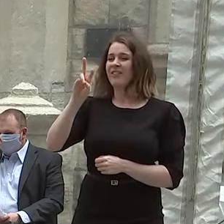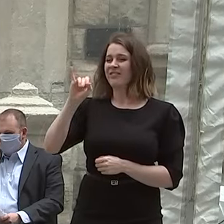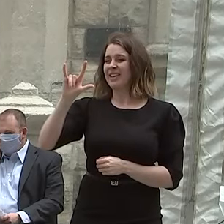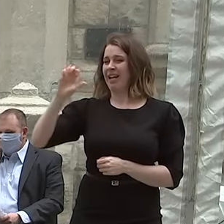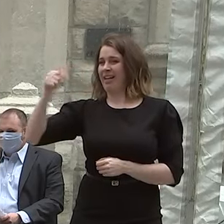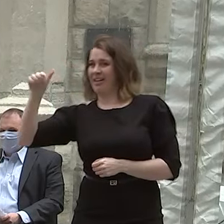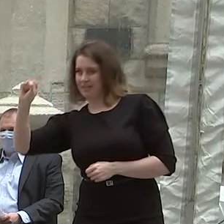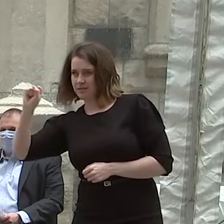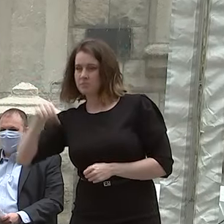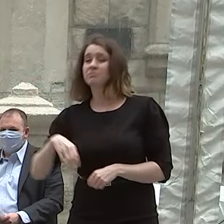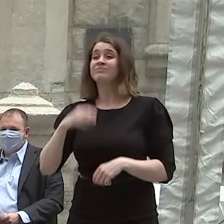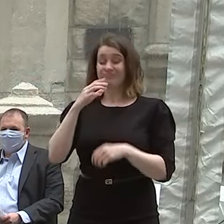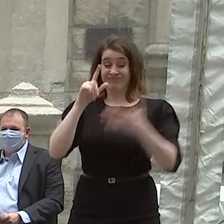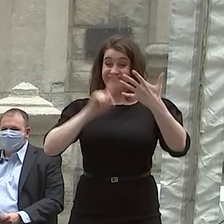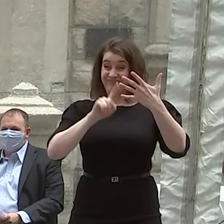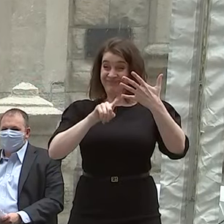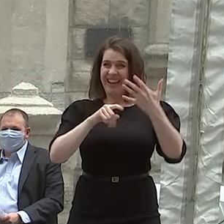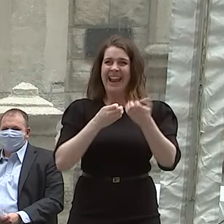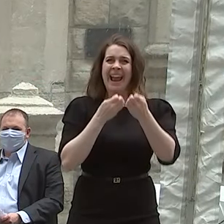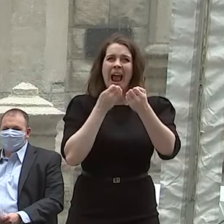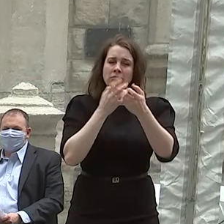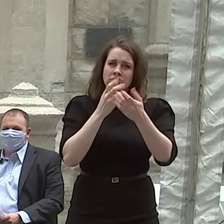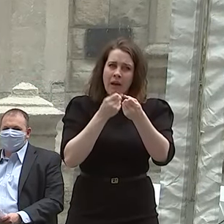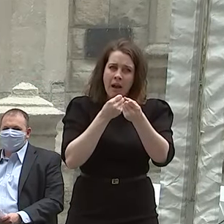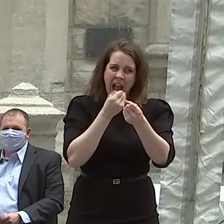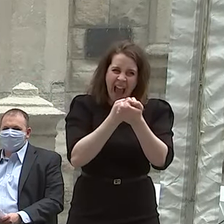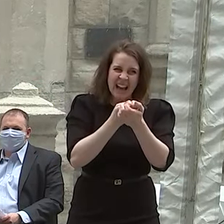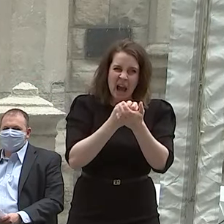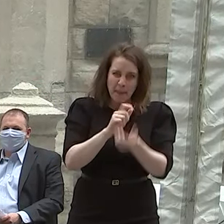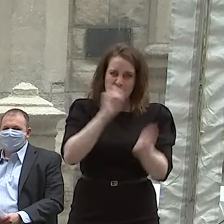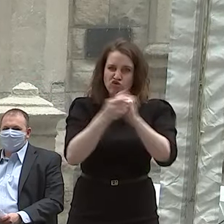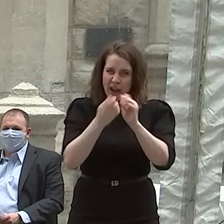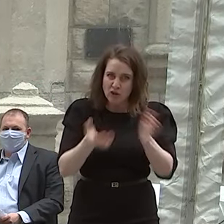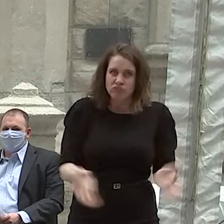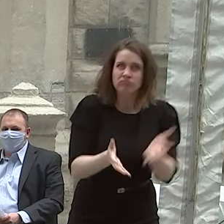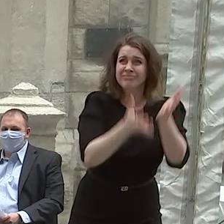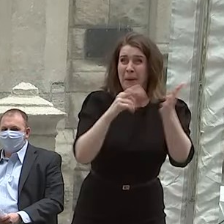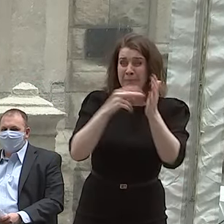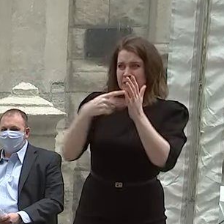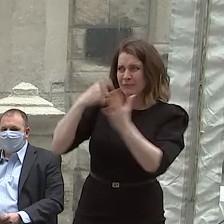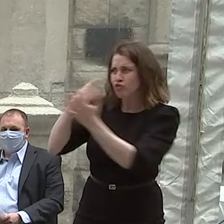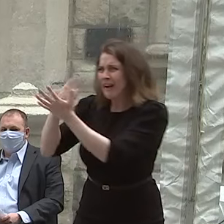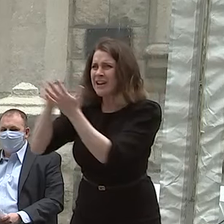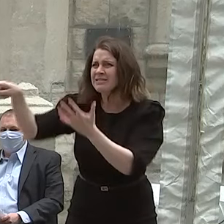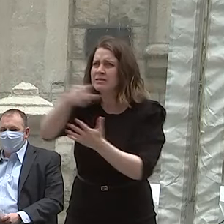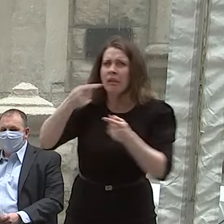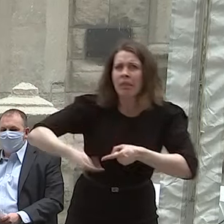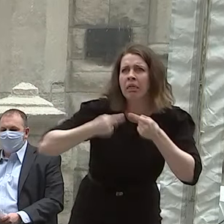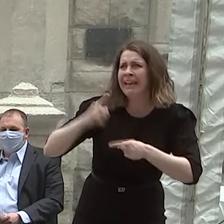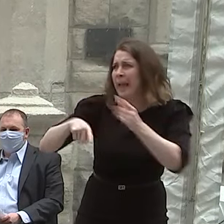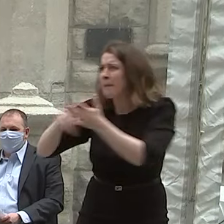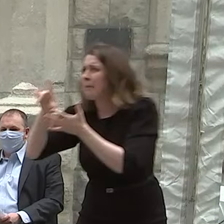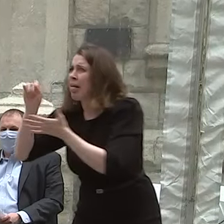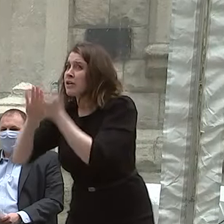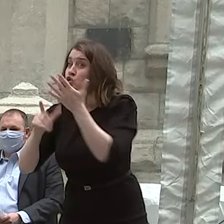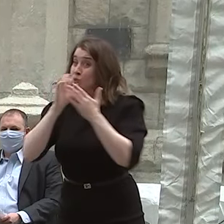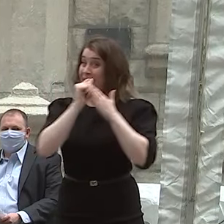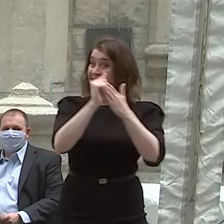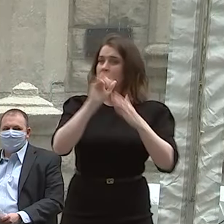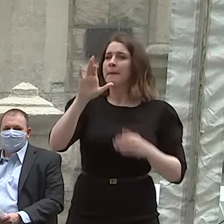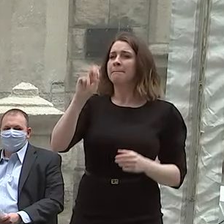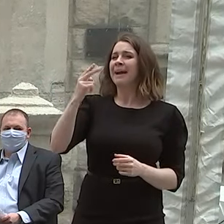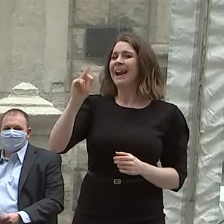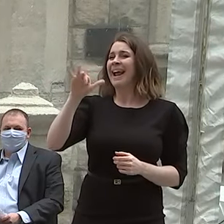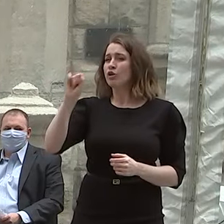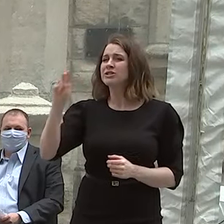economic change study to gauge the full extent of economic hardship, led by Ben Harris of